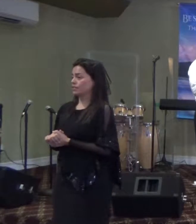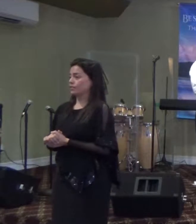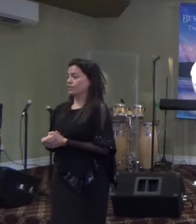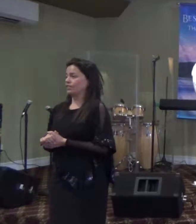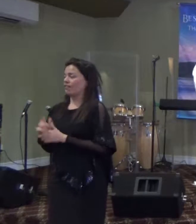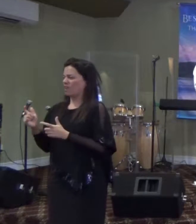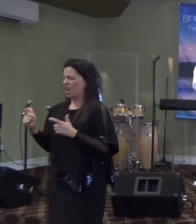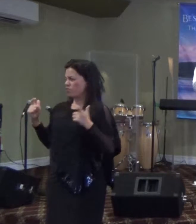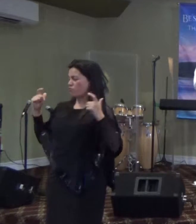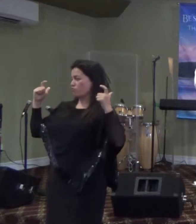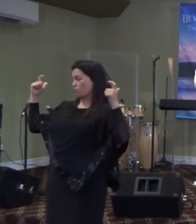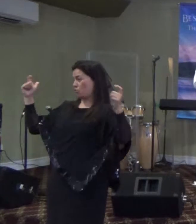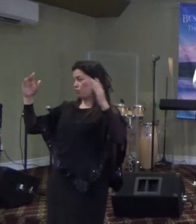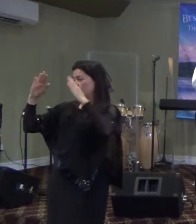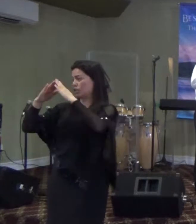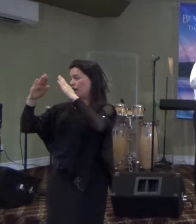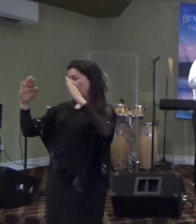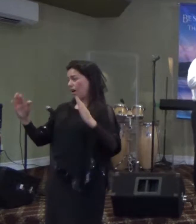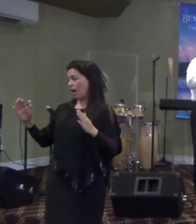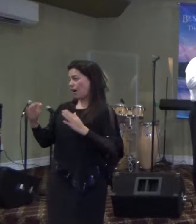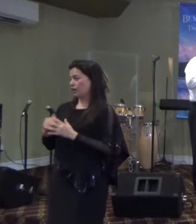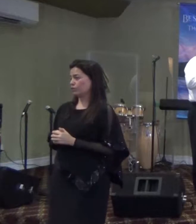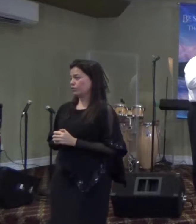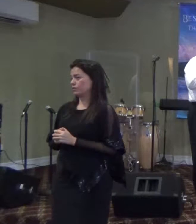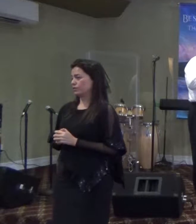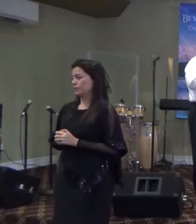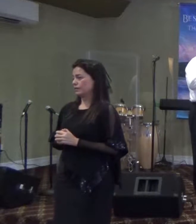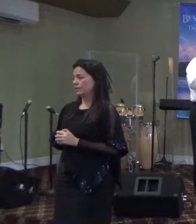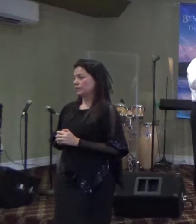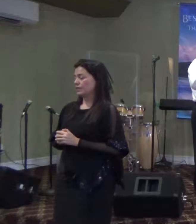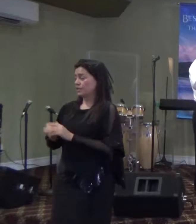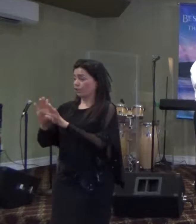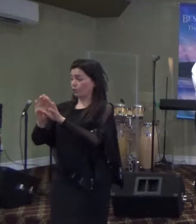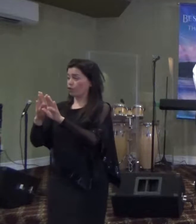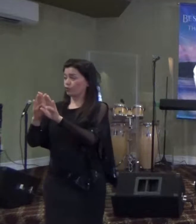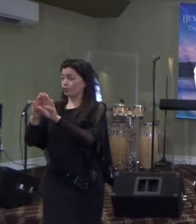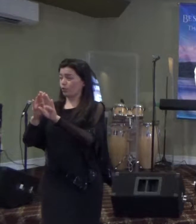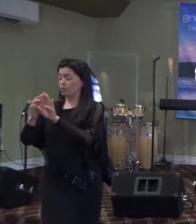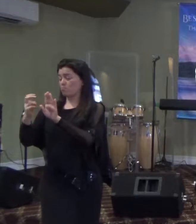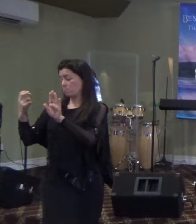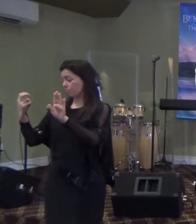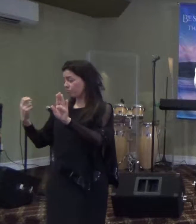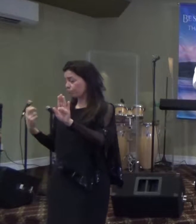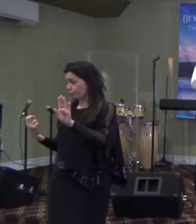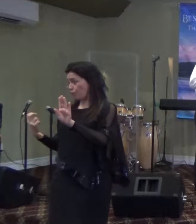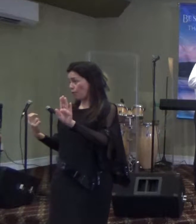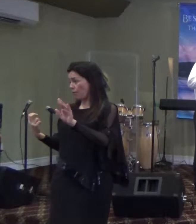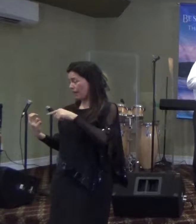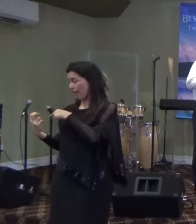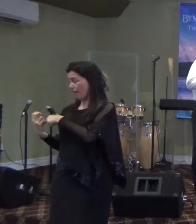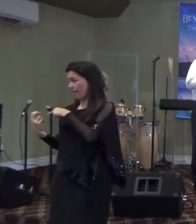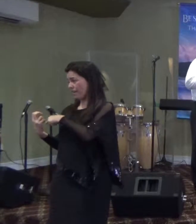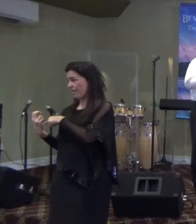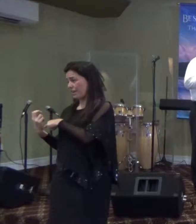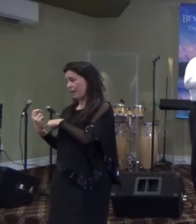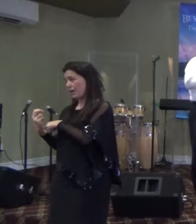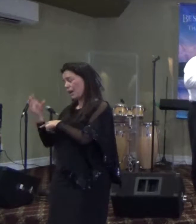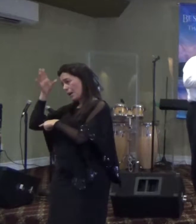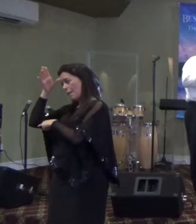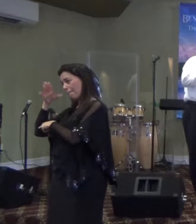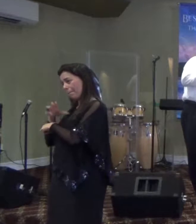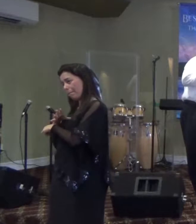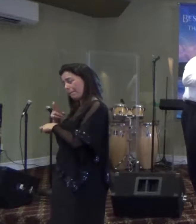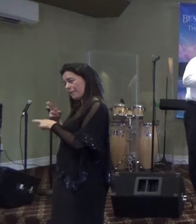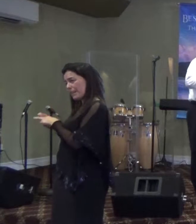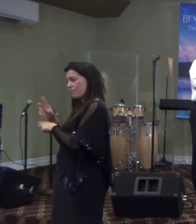of his mansion estaba Lázaro, was Lazarus, el mendigo, the beggar, que ansiaba llenarse de las migajas